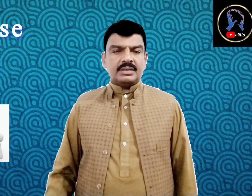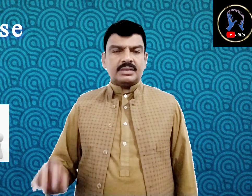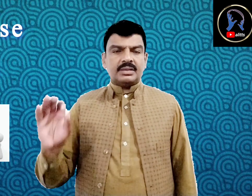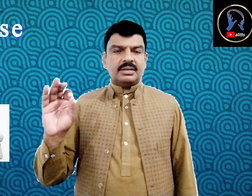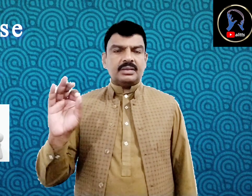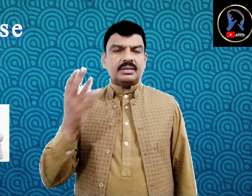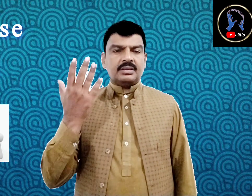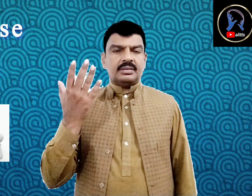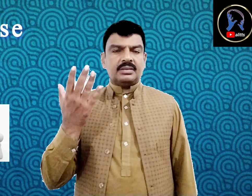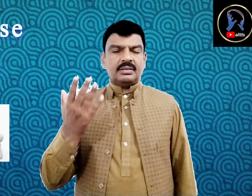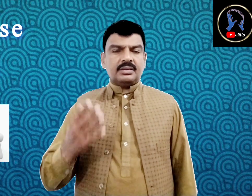cause,